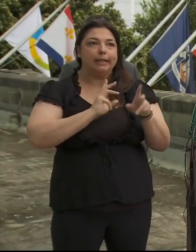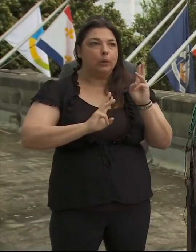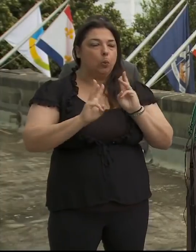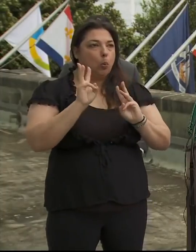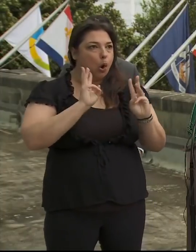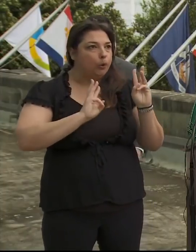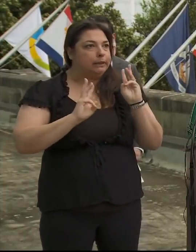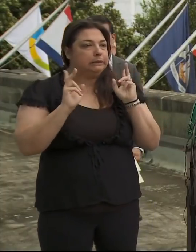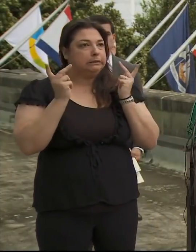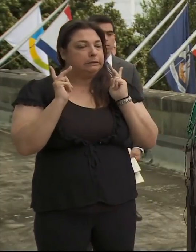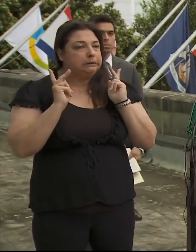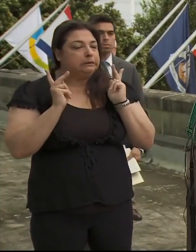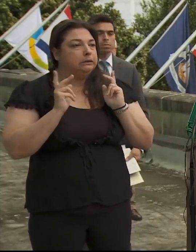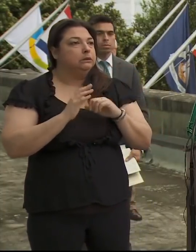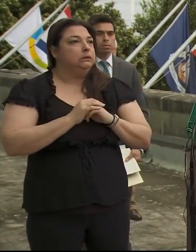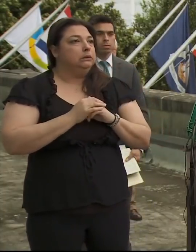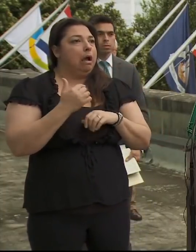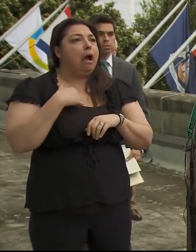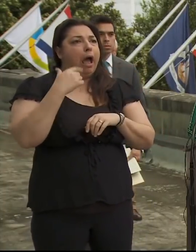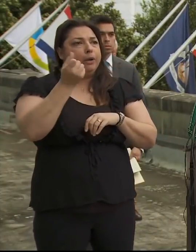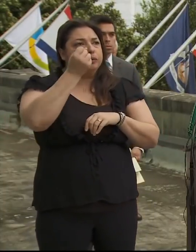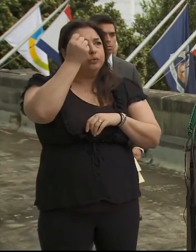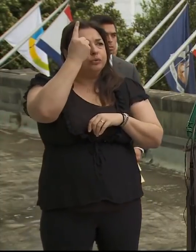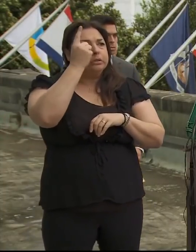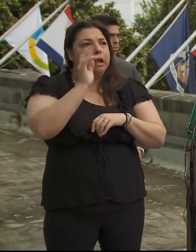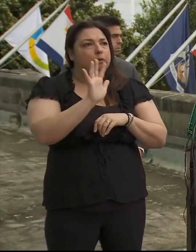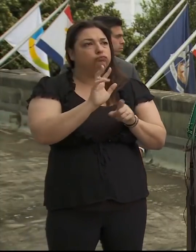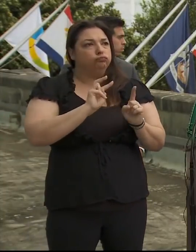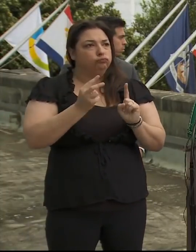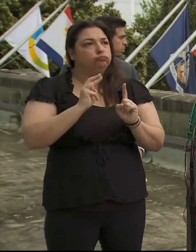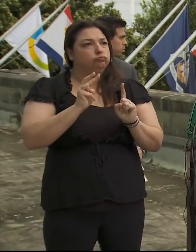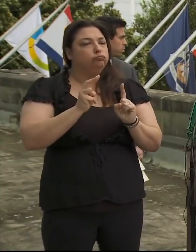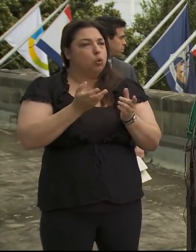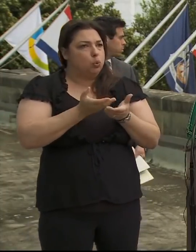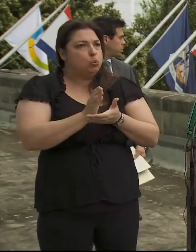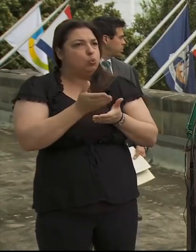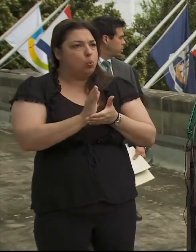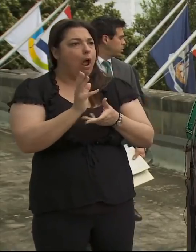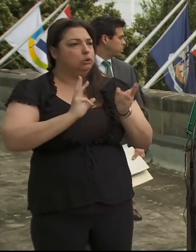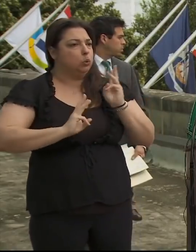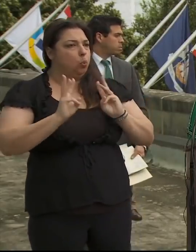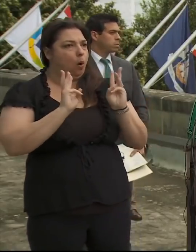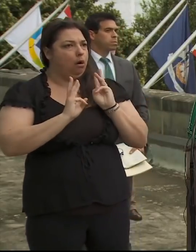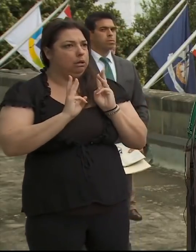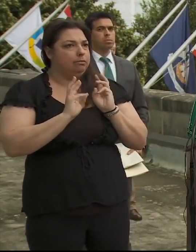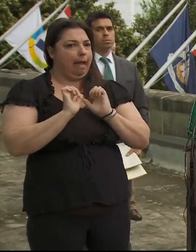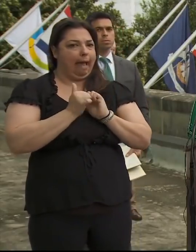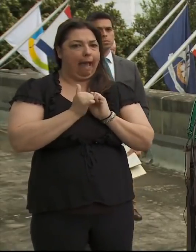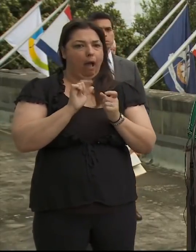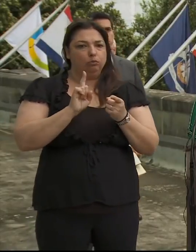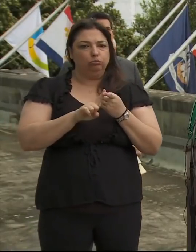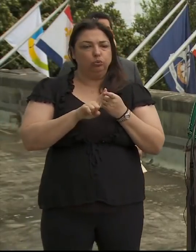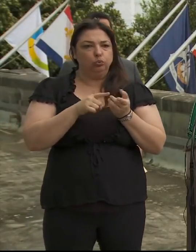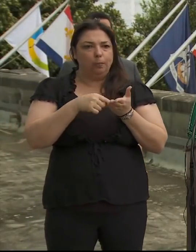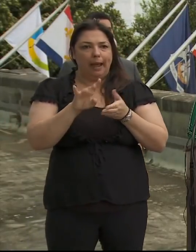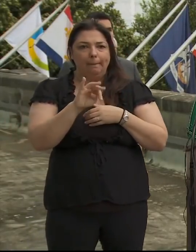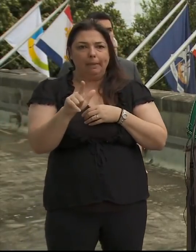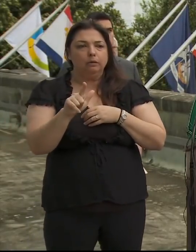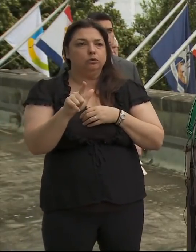worried, and I understand they have a right to worry about how they're going to make ends